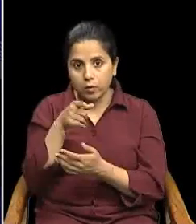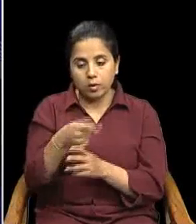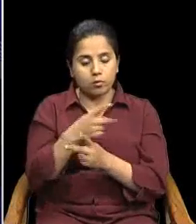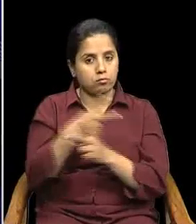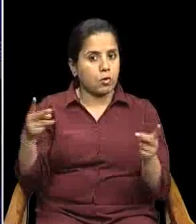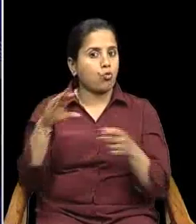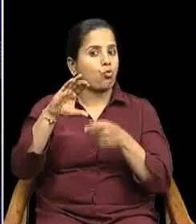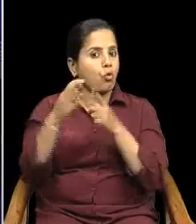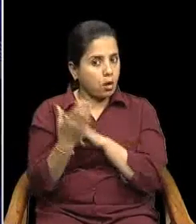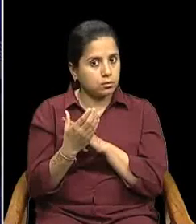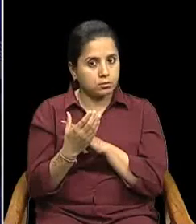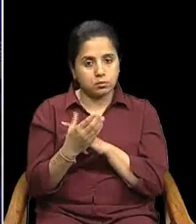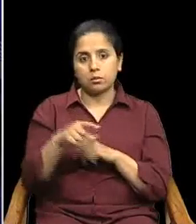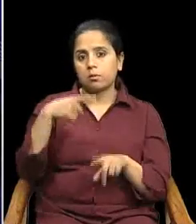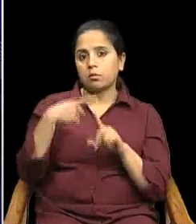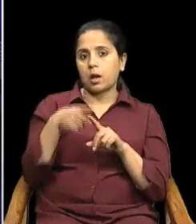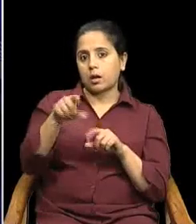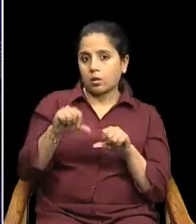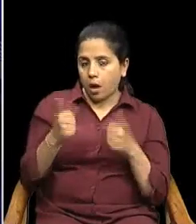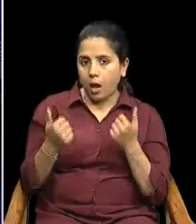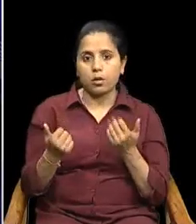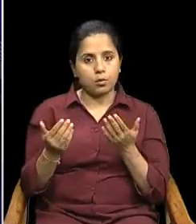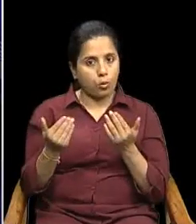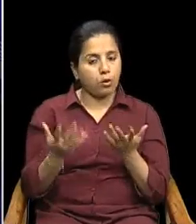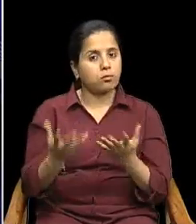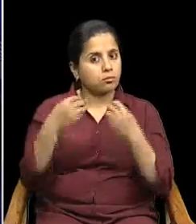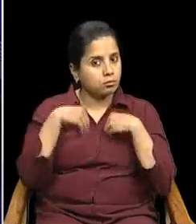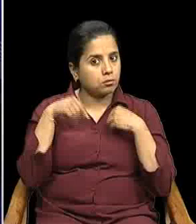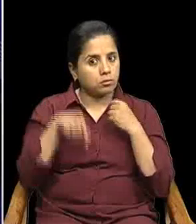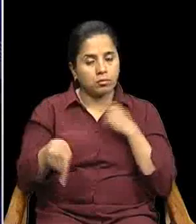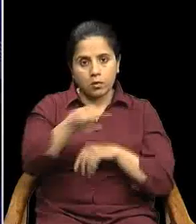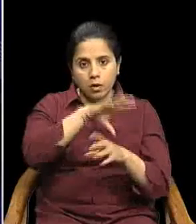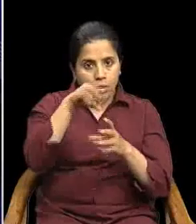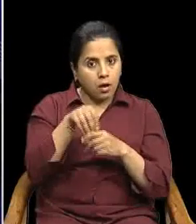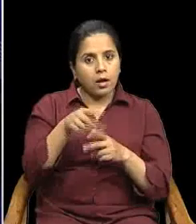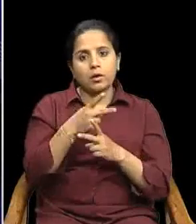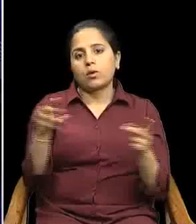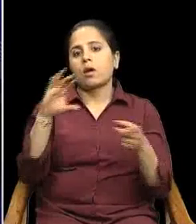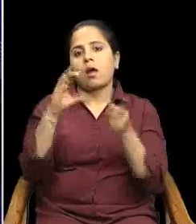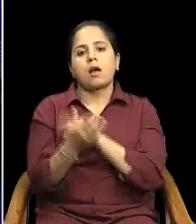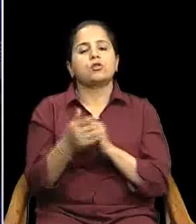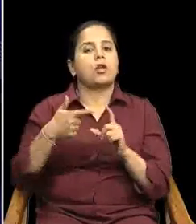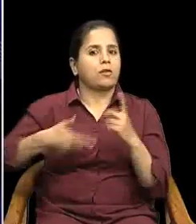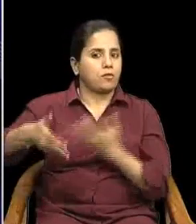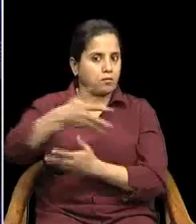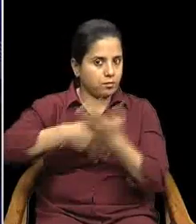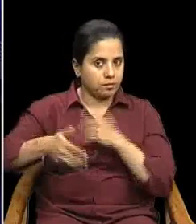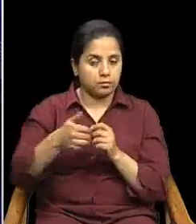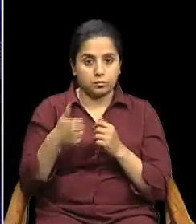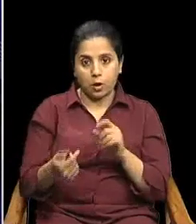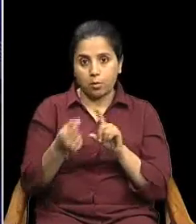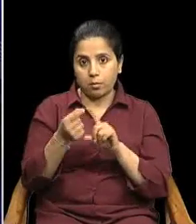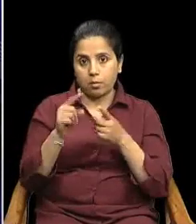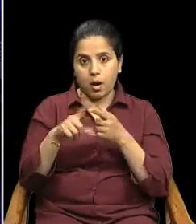multiple cultures and to be able to engage in a multicultural environment. Now the